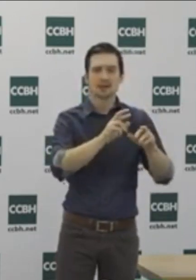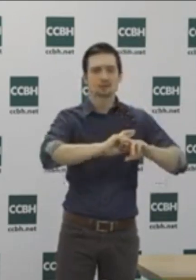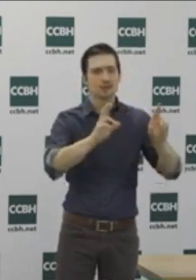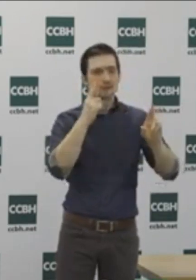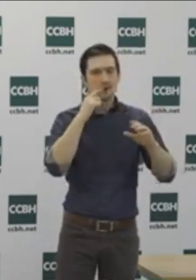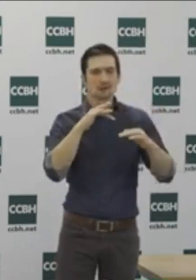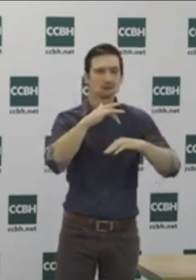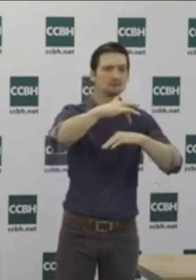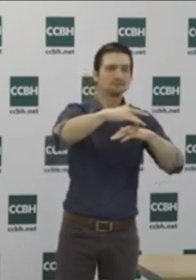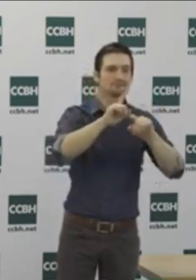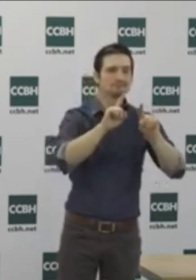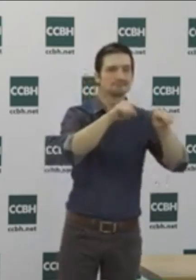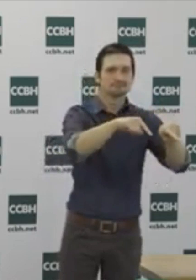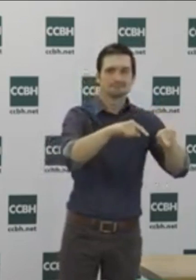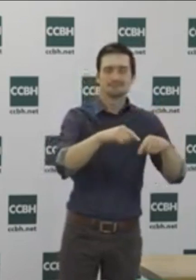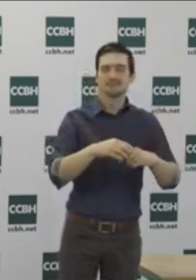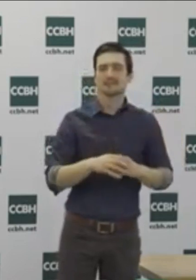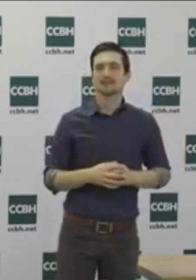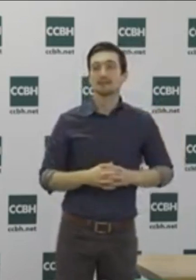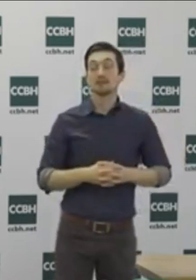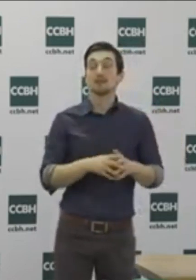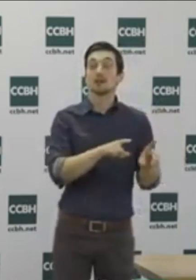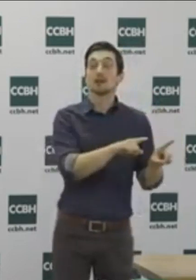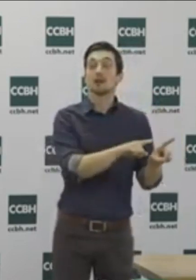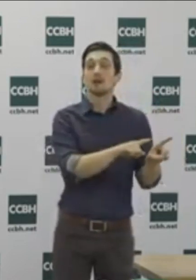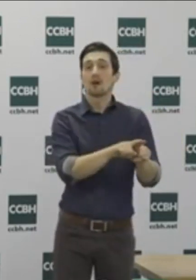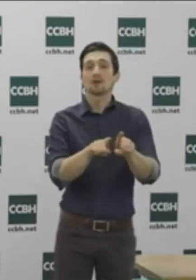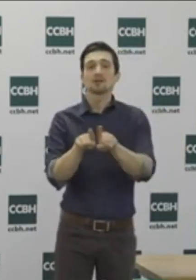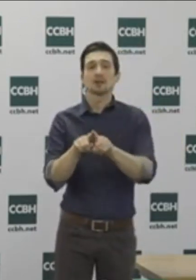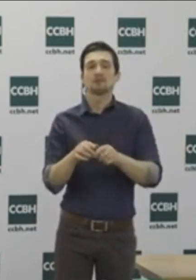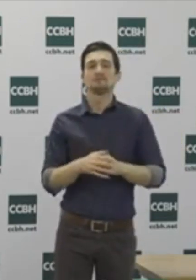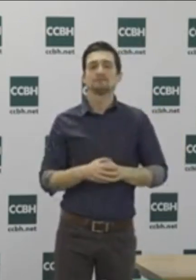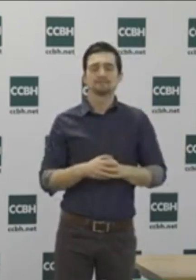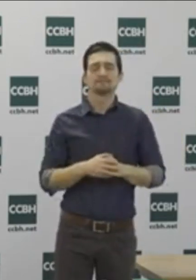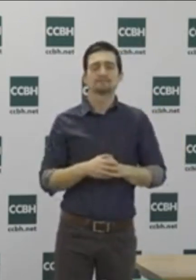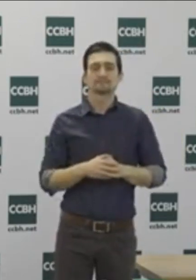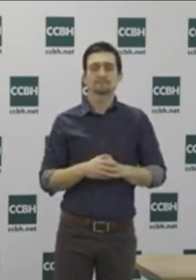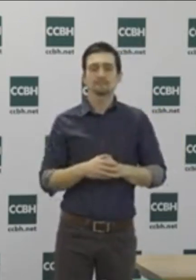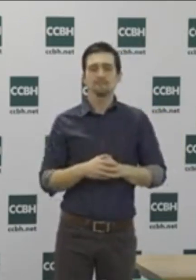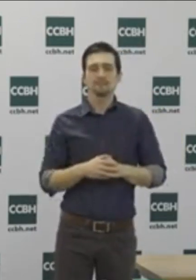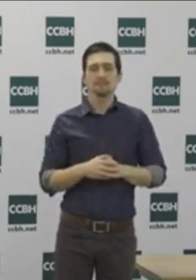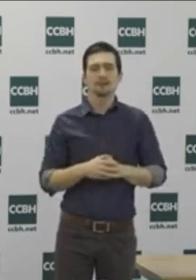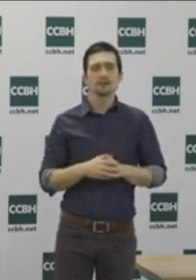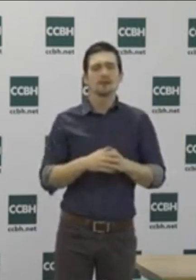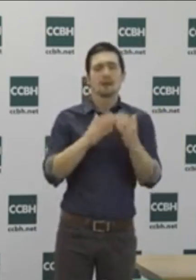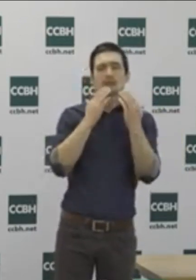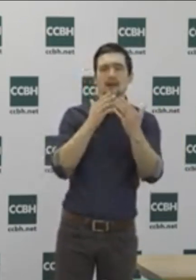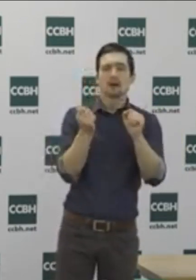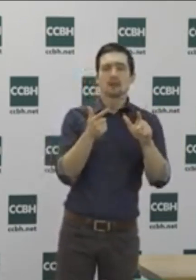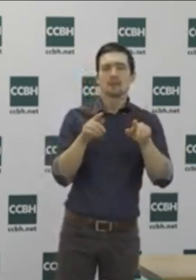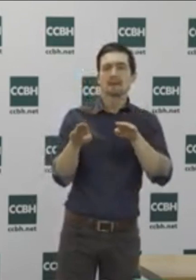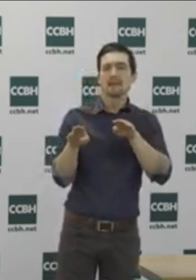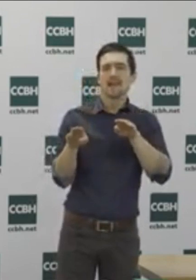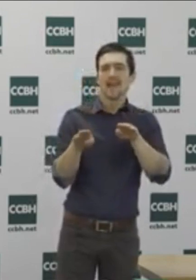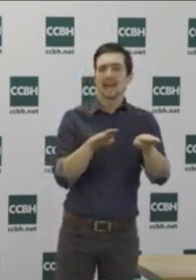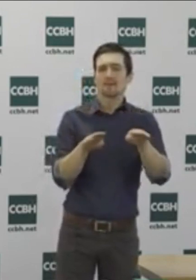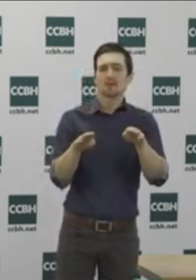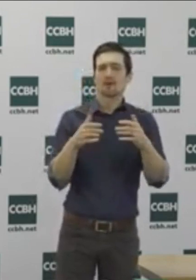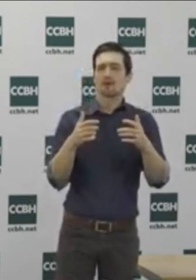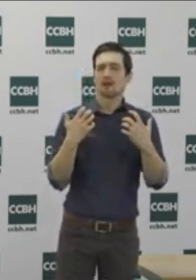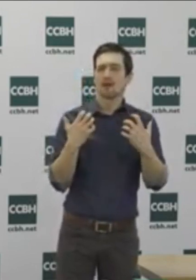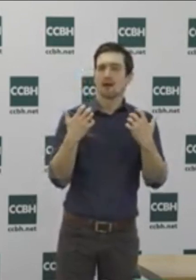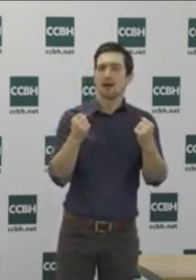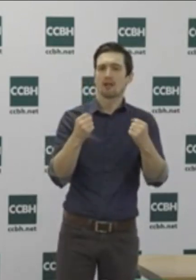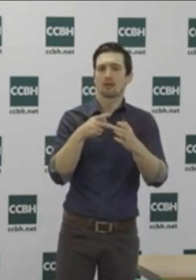in Northeast Ohio. I'd also like to take a moment to thank all of the behavioral health professionals in our